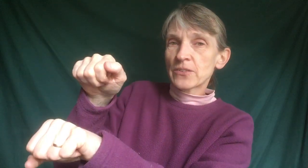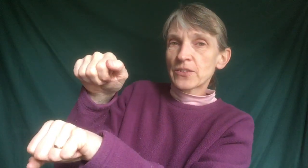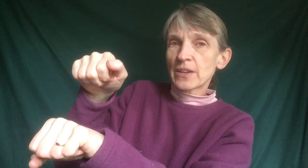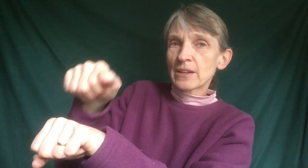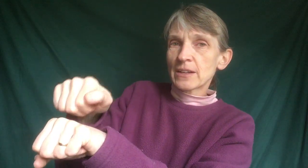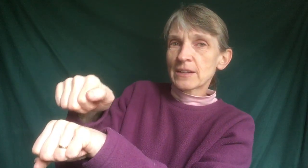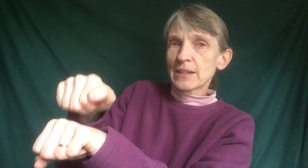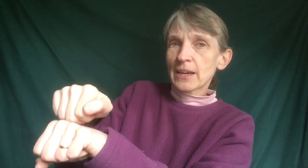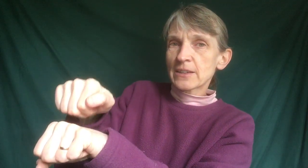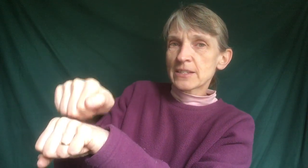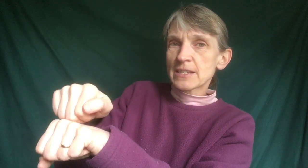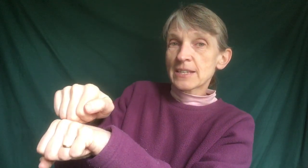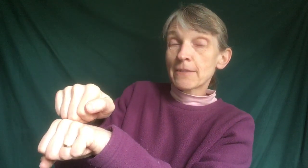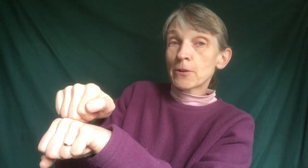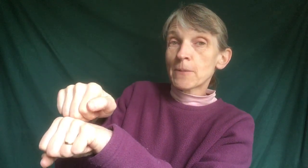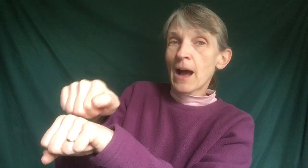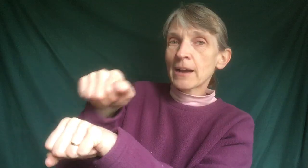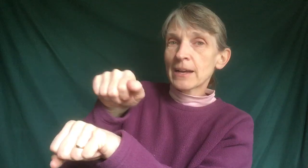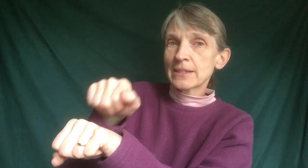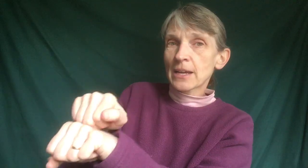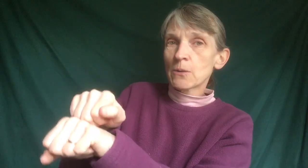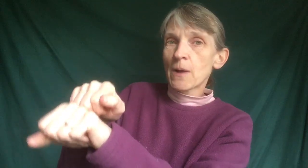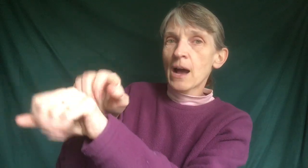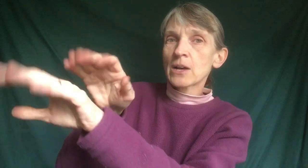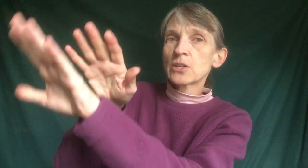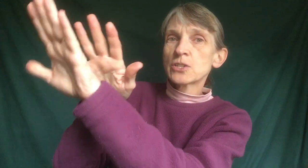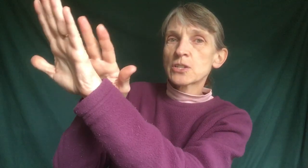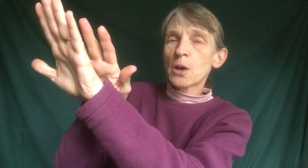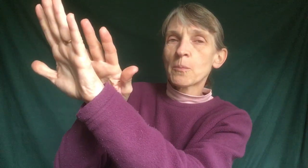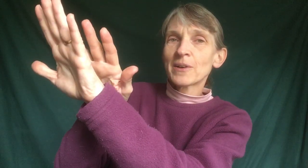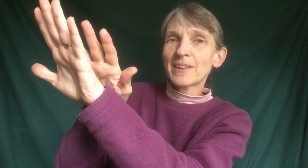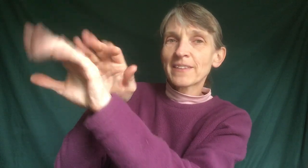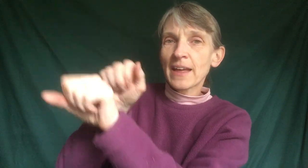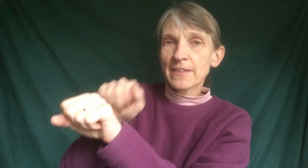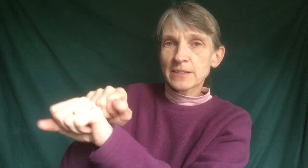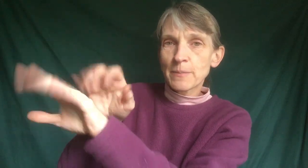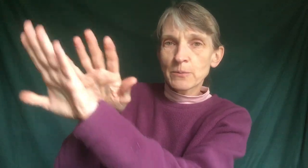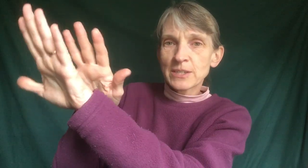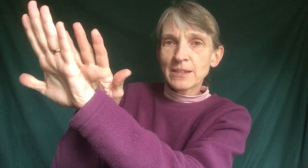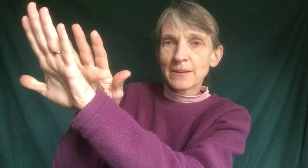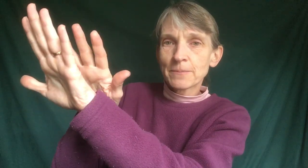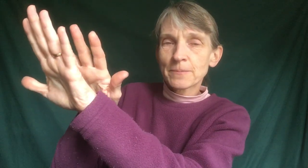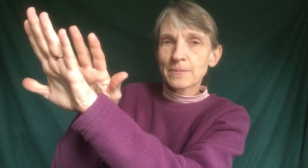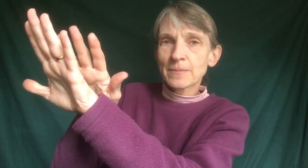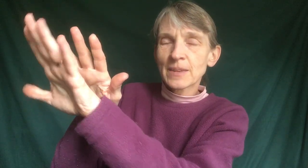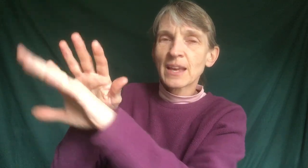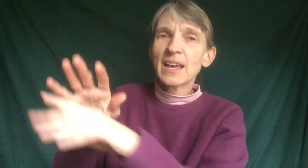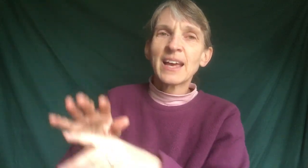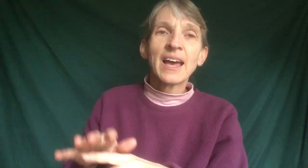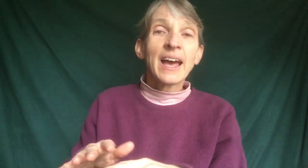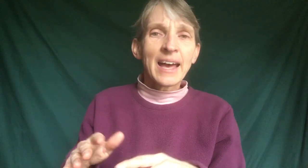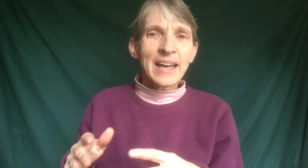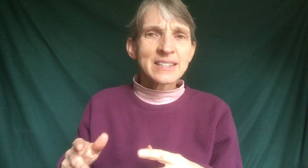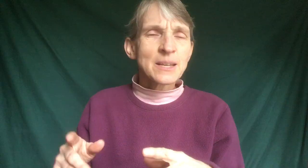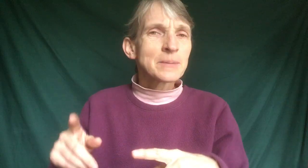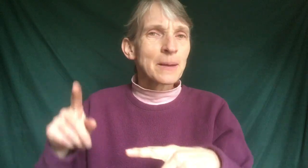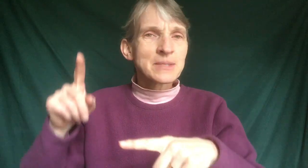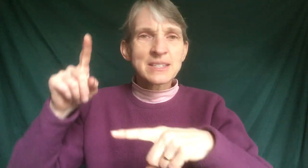that's like, this is the sign for rock. It's like a rock slope, like that. That's mountain. And sometimes the